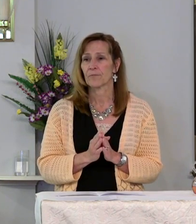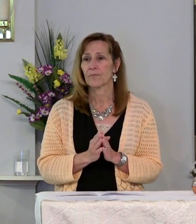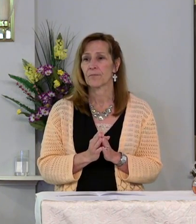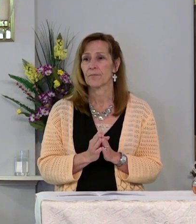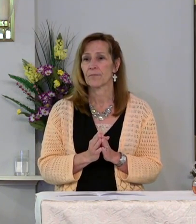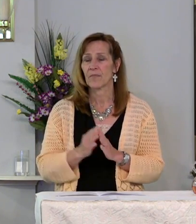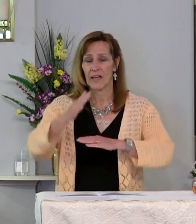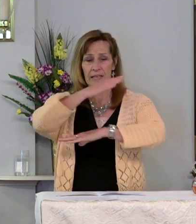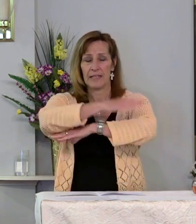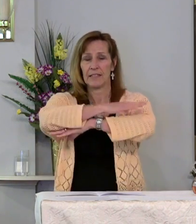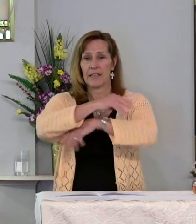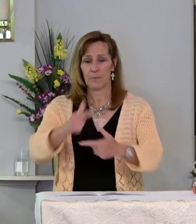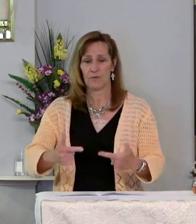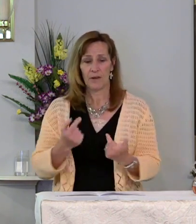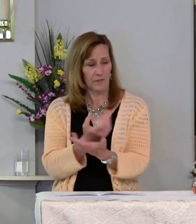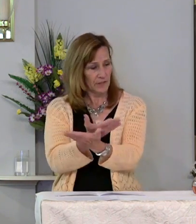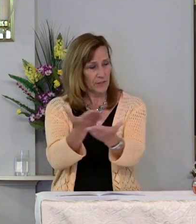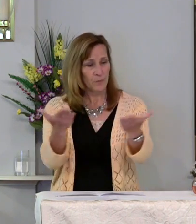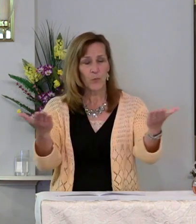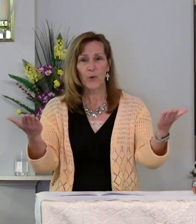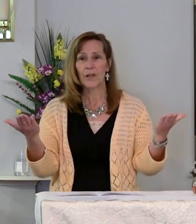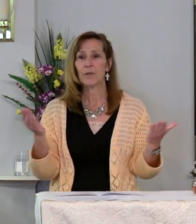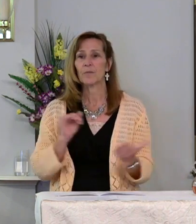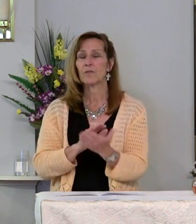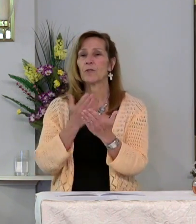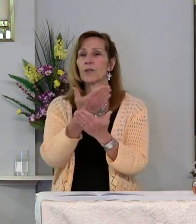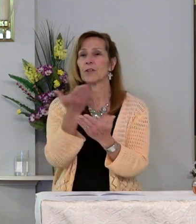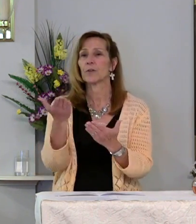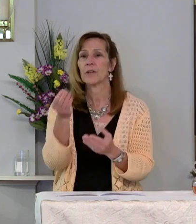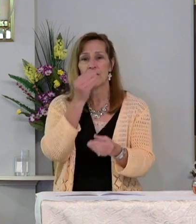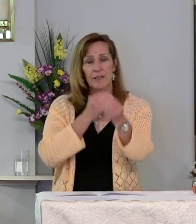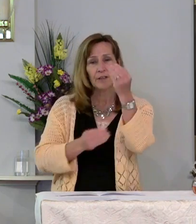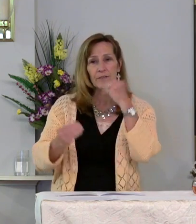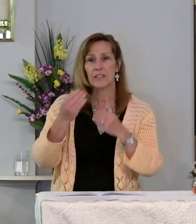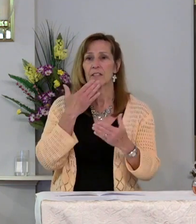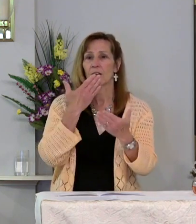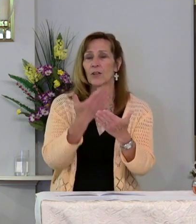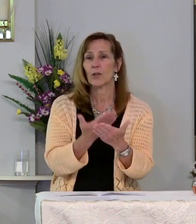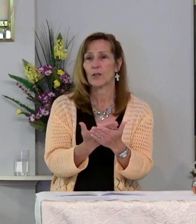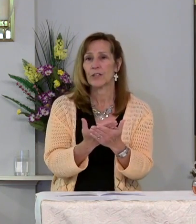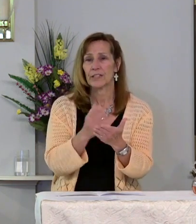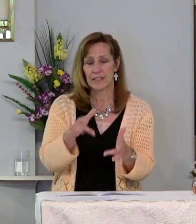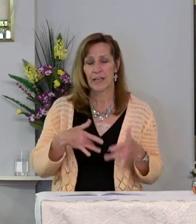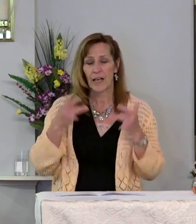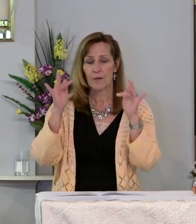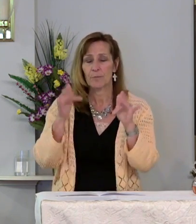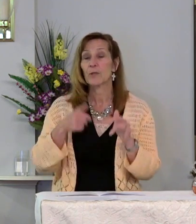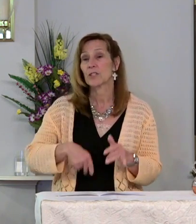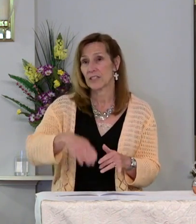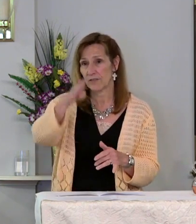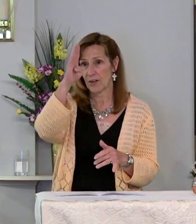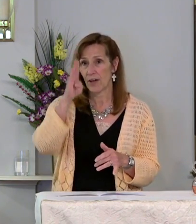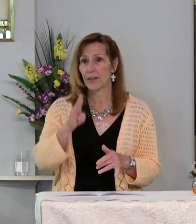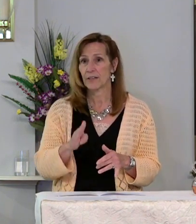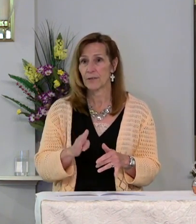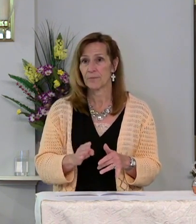The table of life is spread before you. Feast on the goodness and mercy of God.